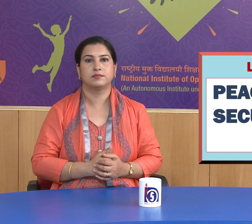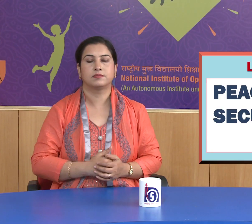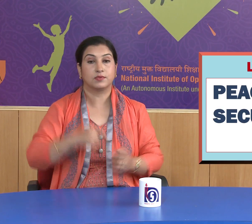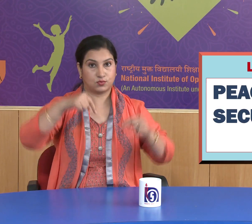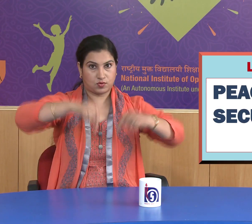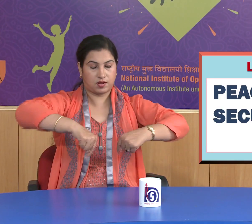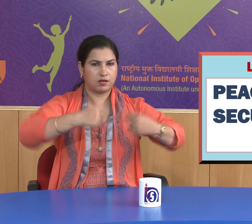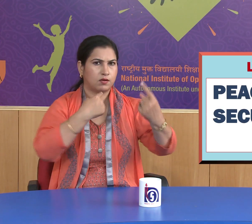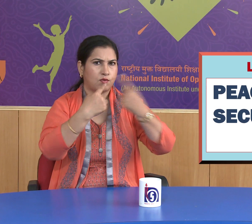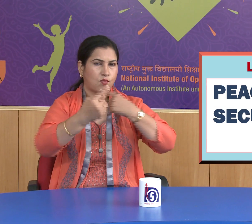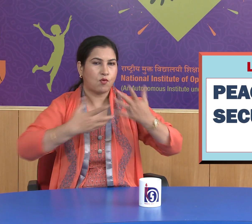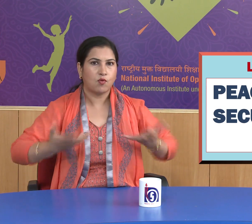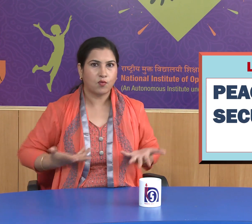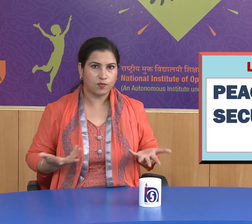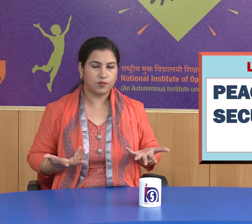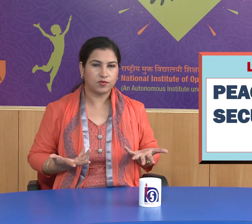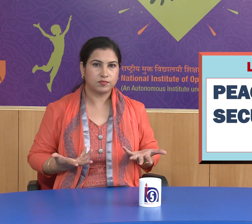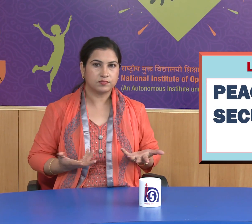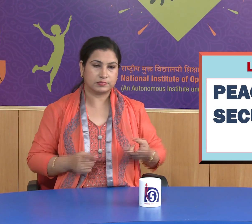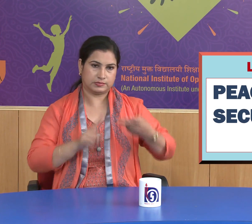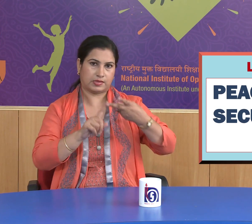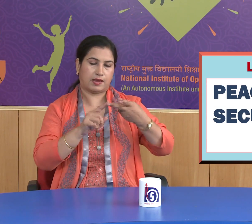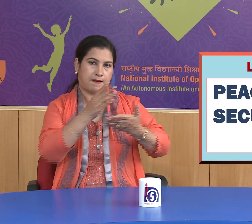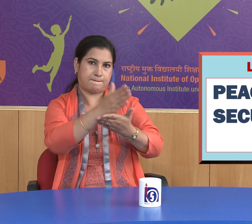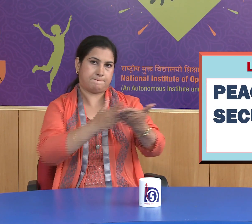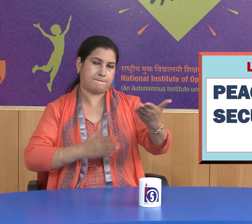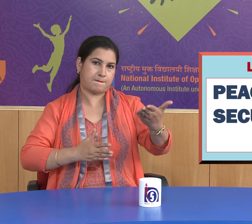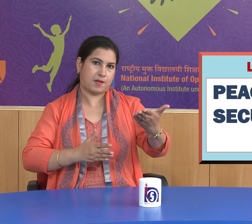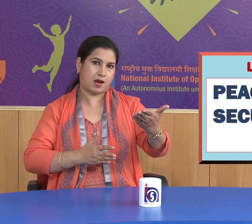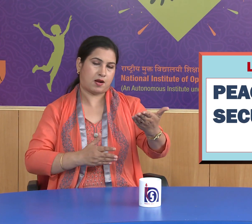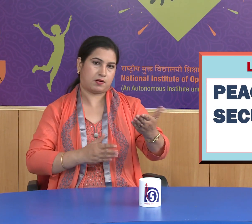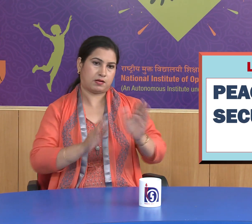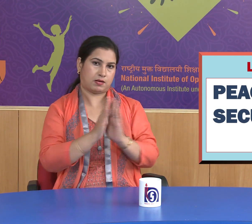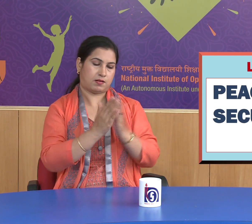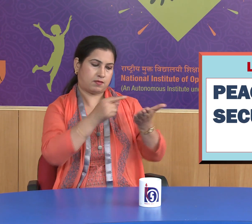Today we shall study second part of lesson number 27.